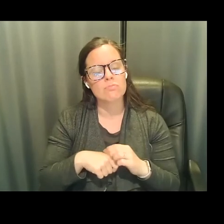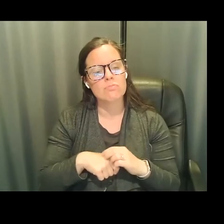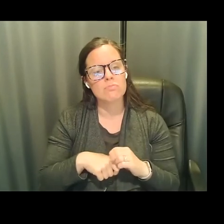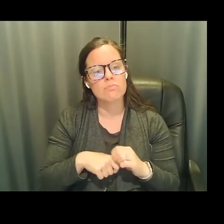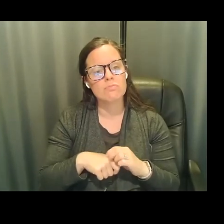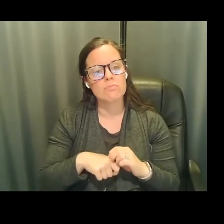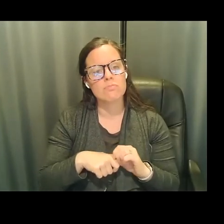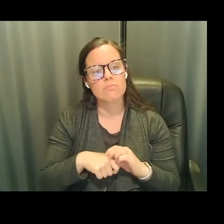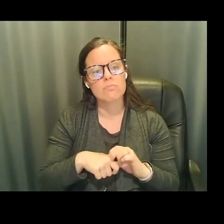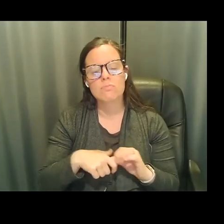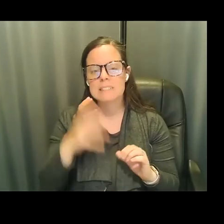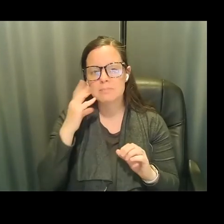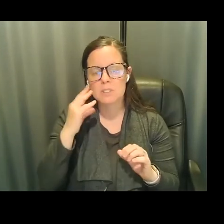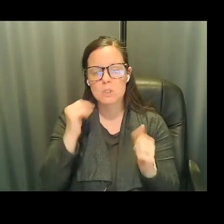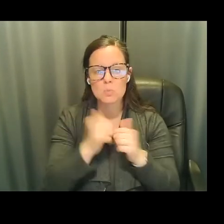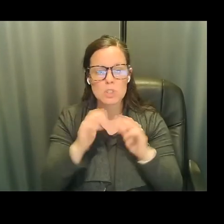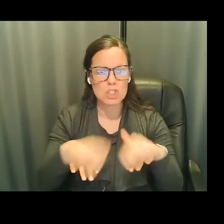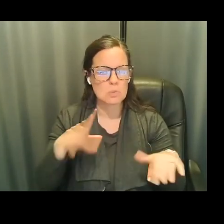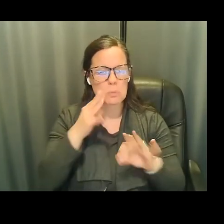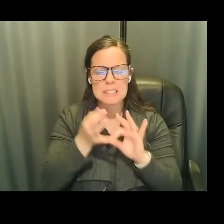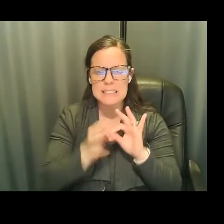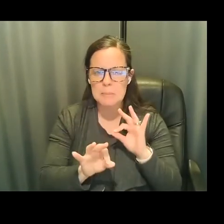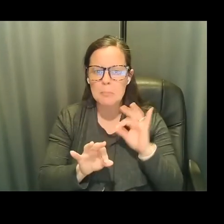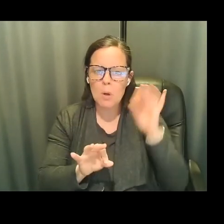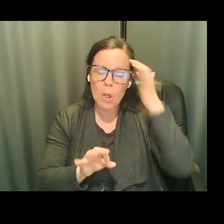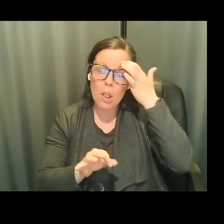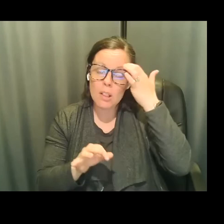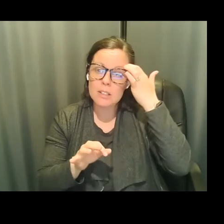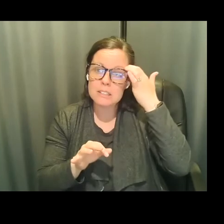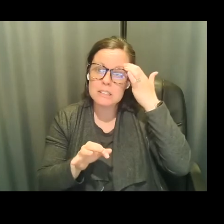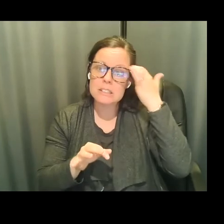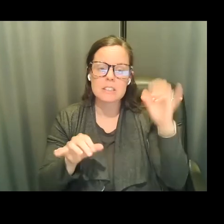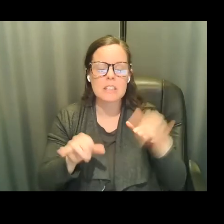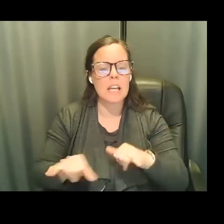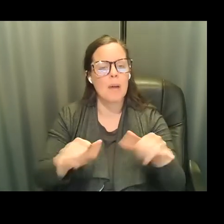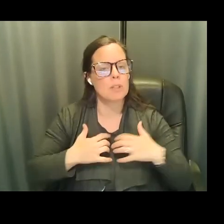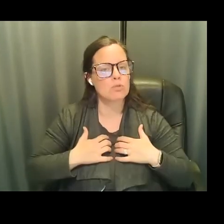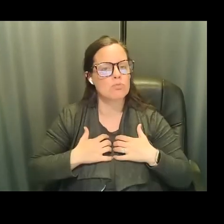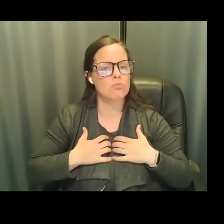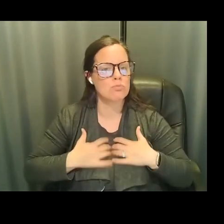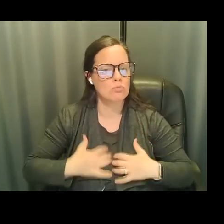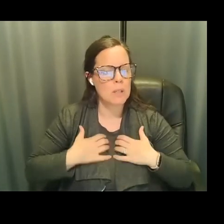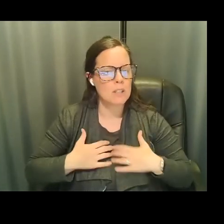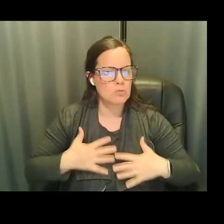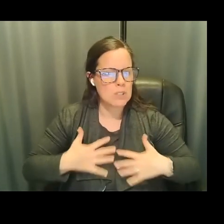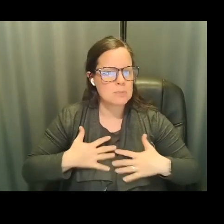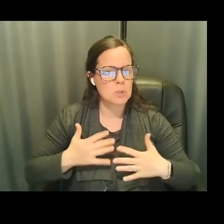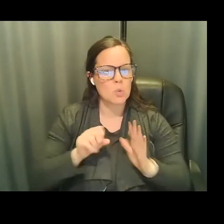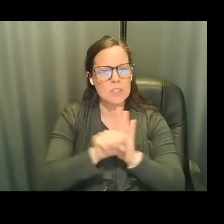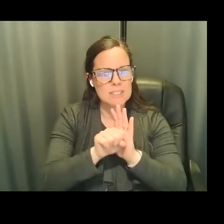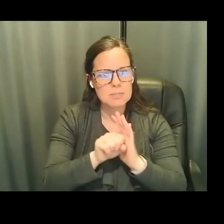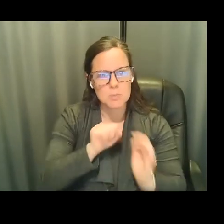in children is likely going to be simple. What common respiratory symptoms is? It's